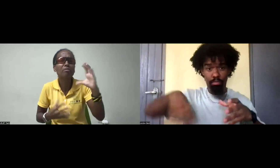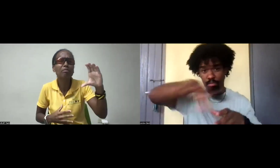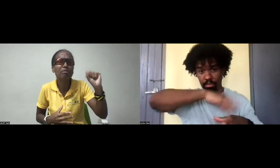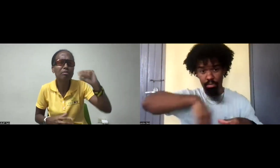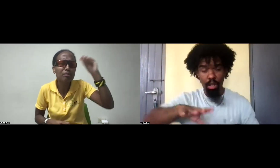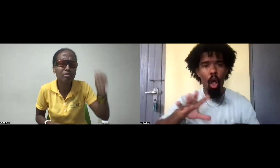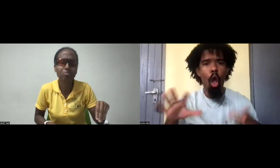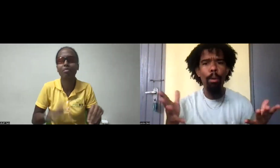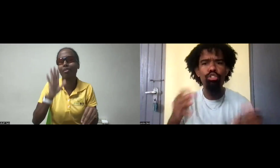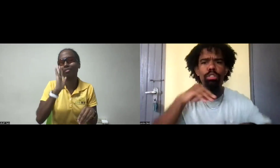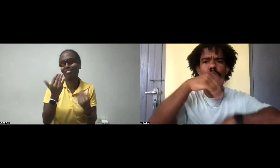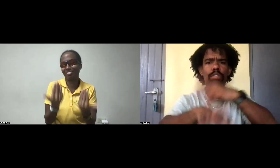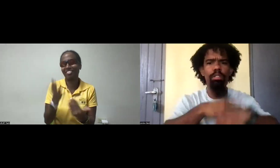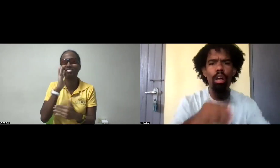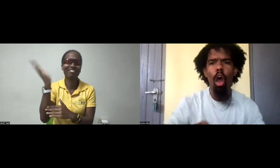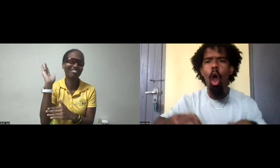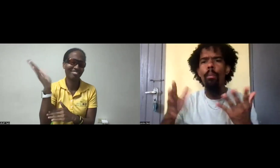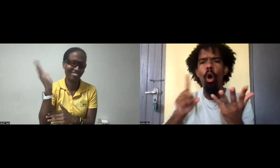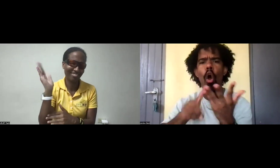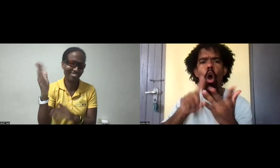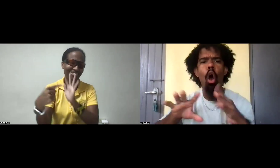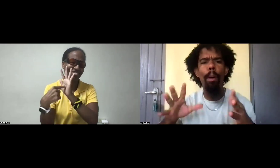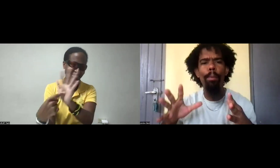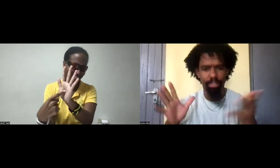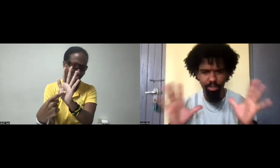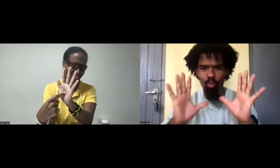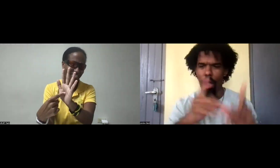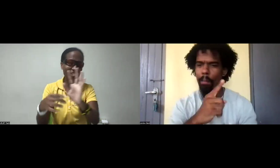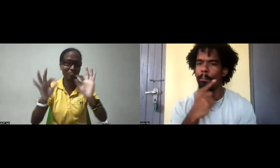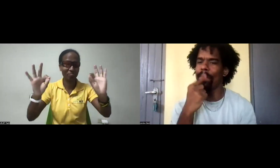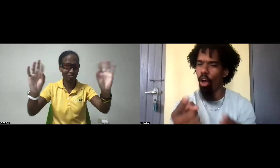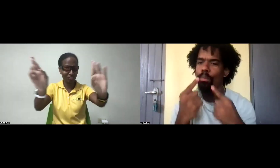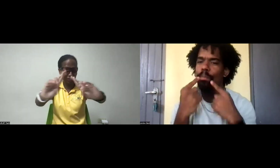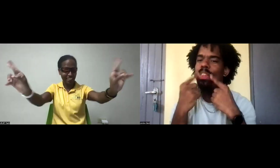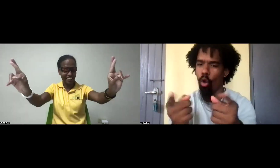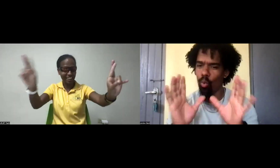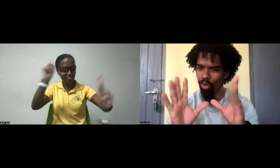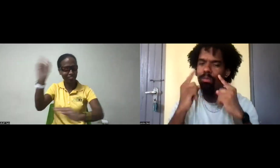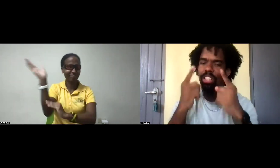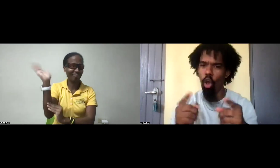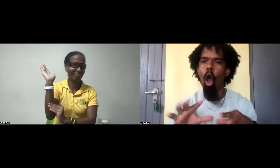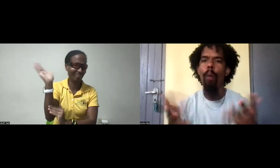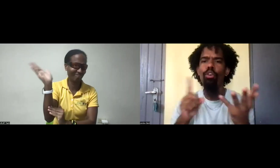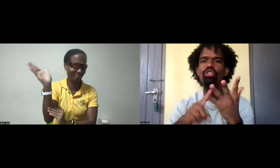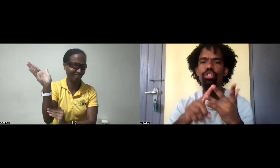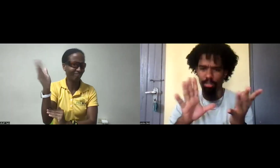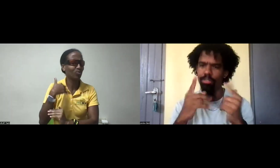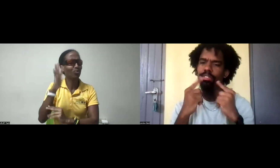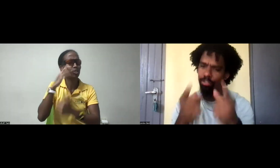how much percent of this is JSL and how much percent of this is country sign? We'll be talking about that now. So we'll